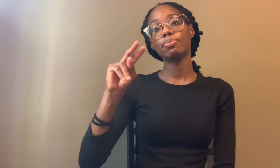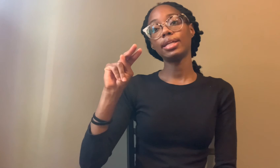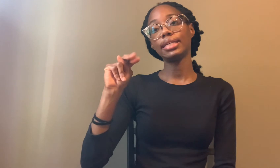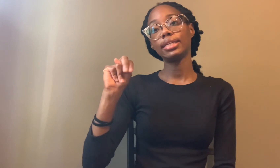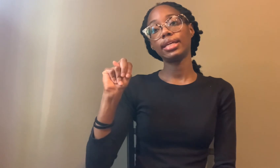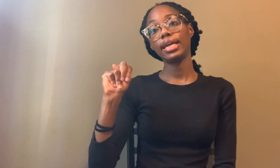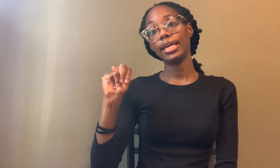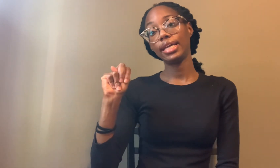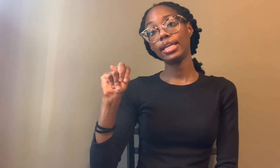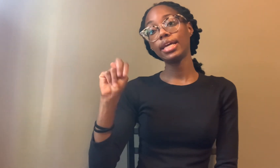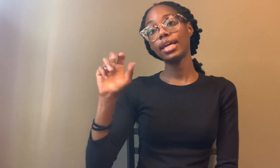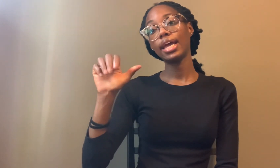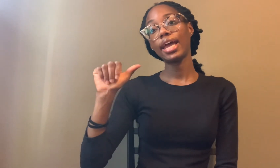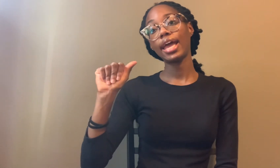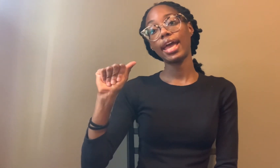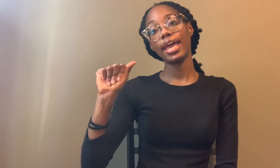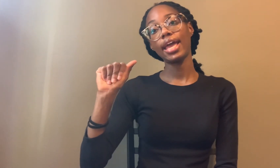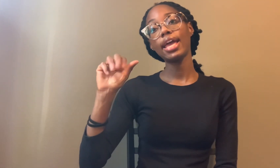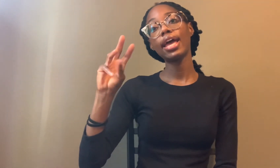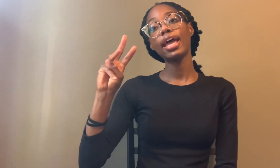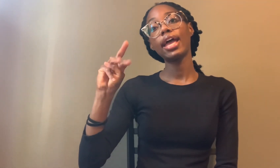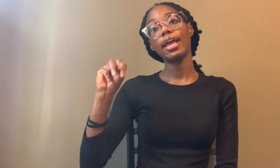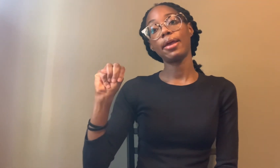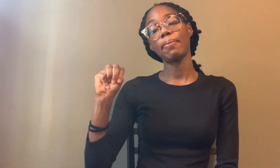it N-A-M-E.